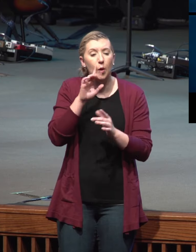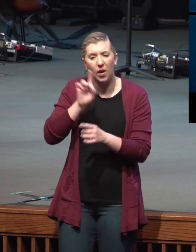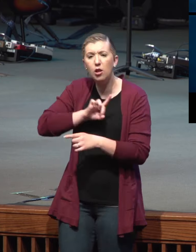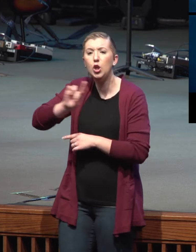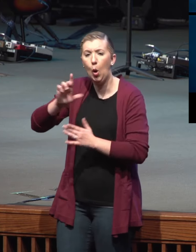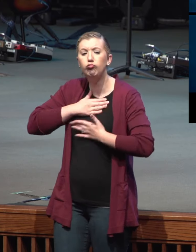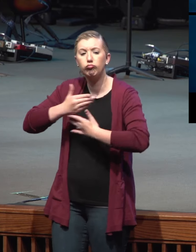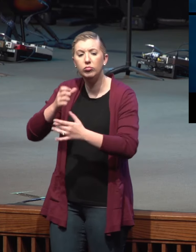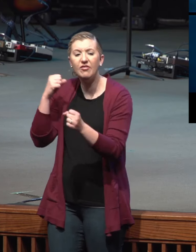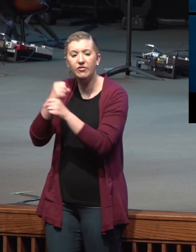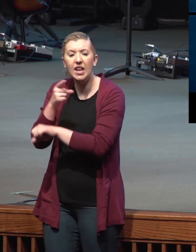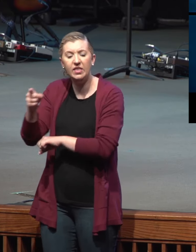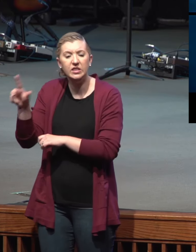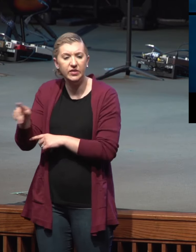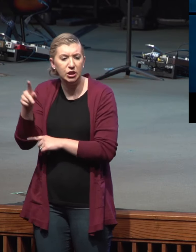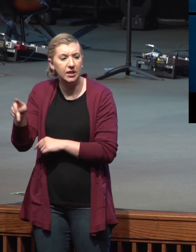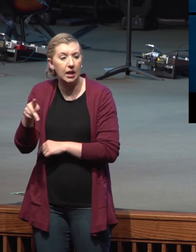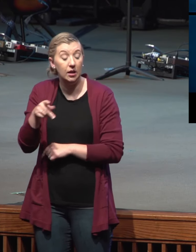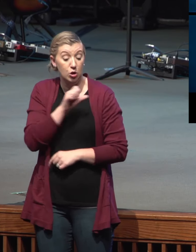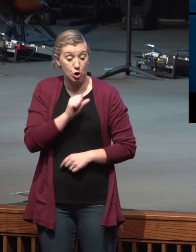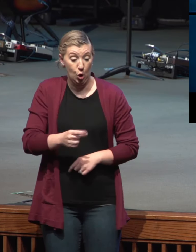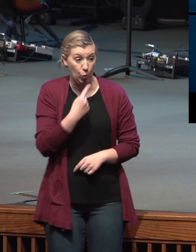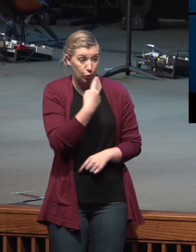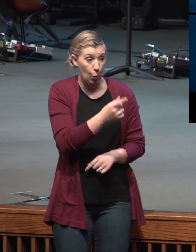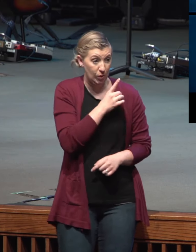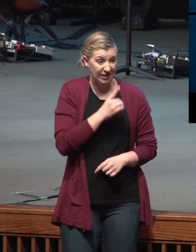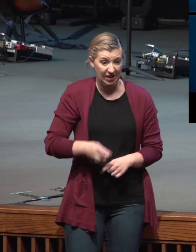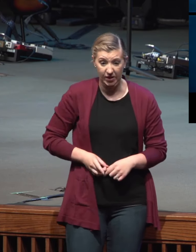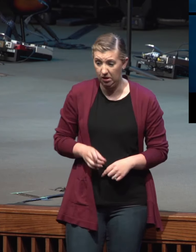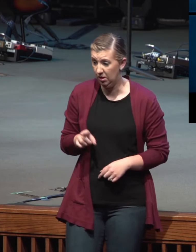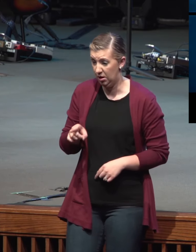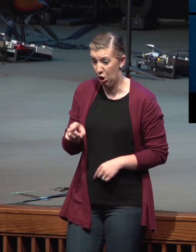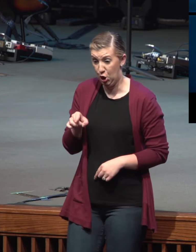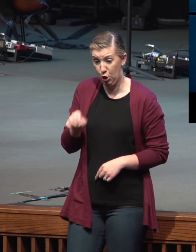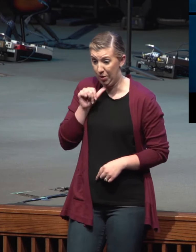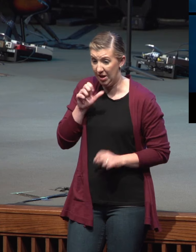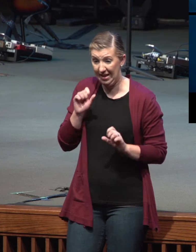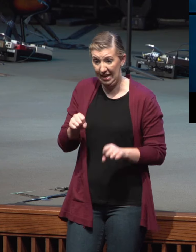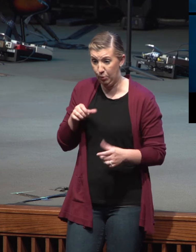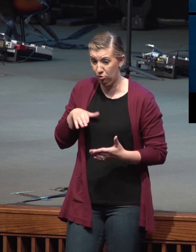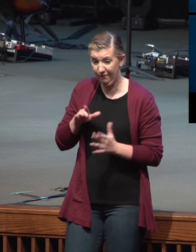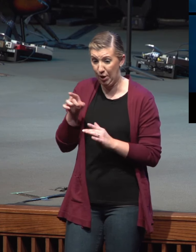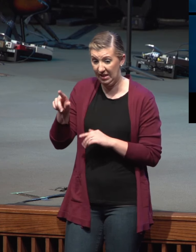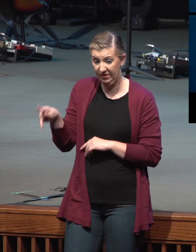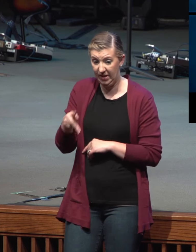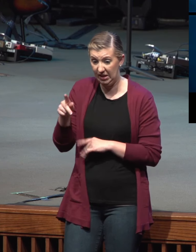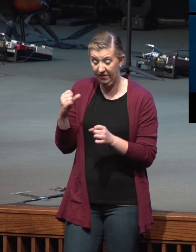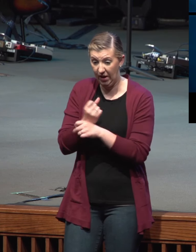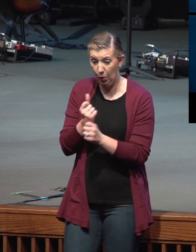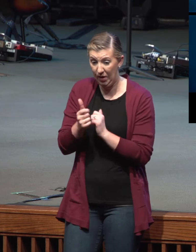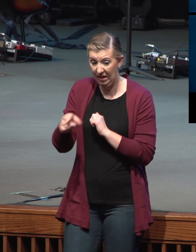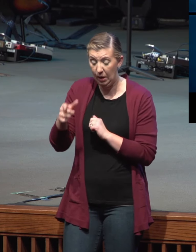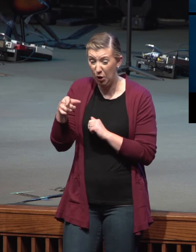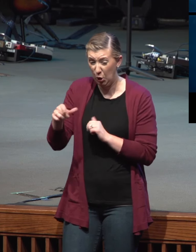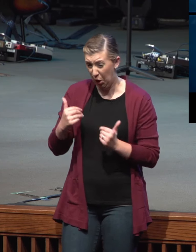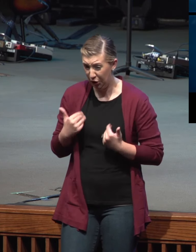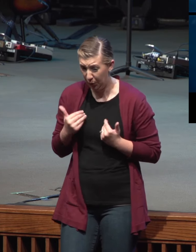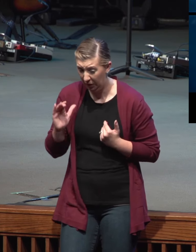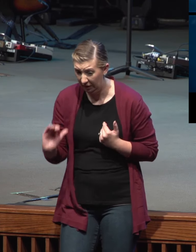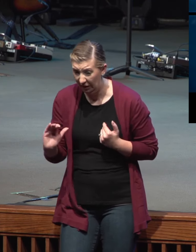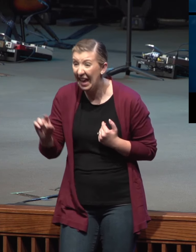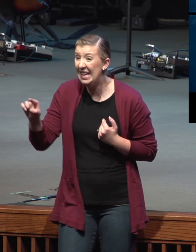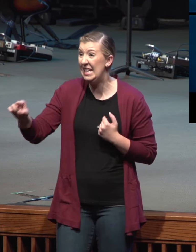this Philistine." And Saul said to David, "You are not able to go against this Philistine to fight with him, for you are but a youth, and